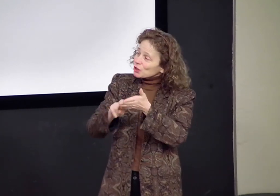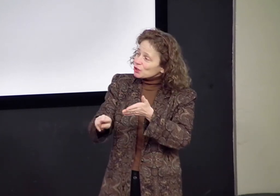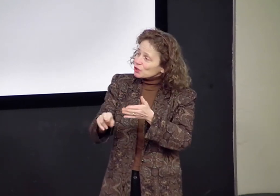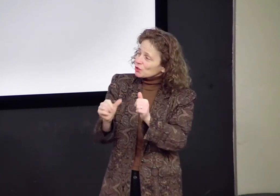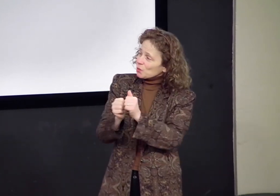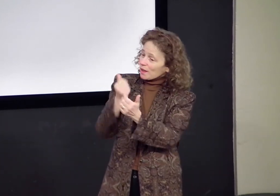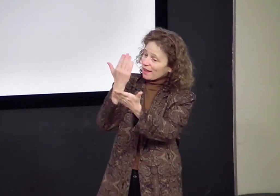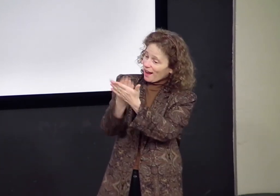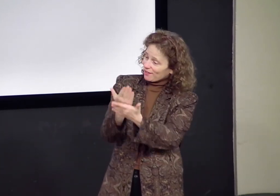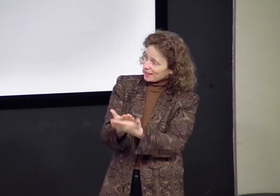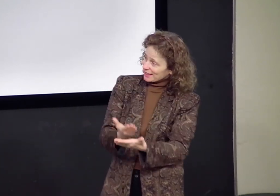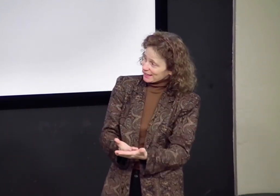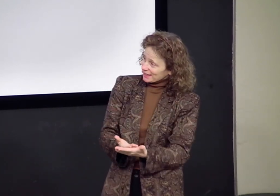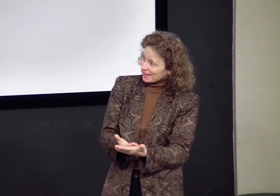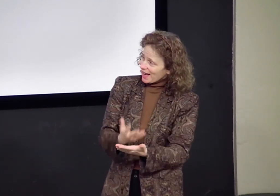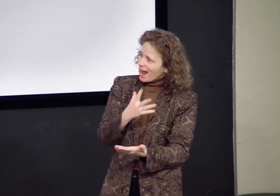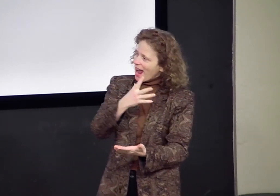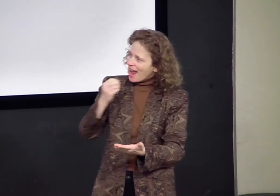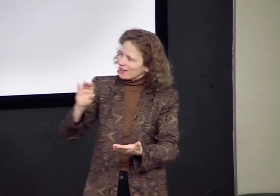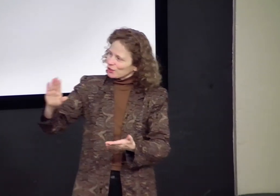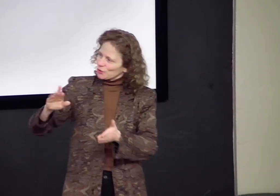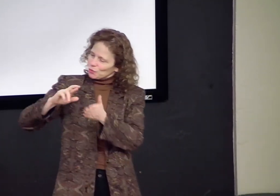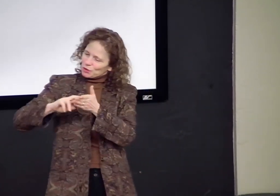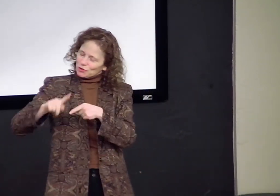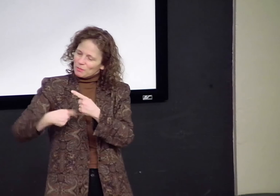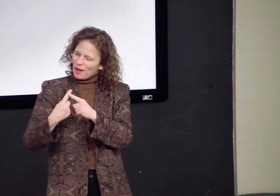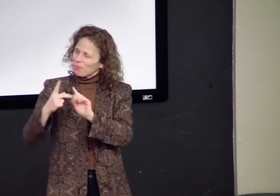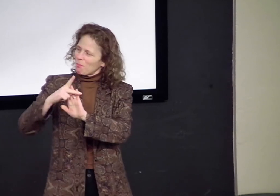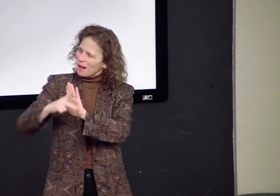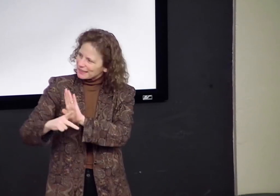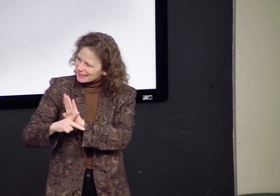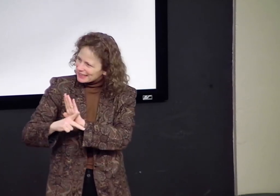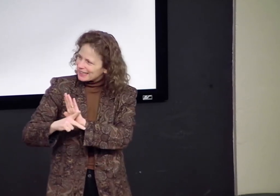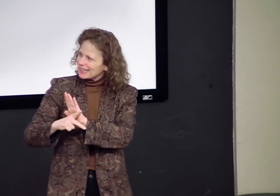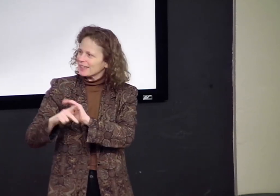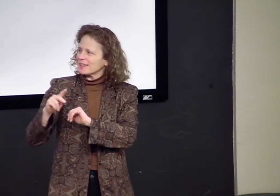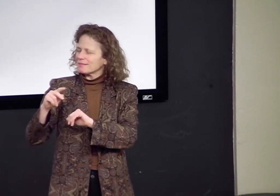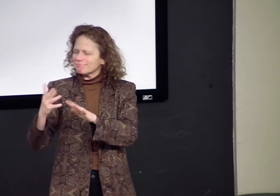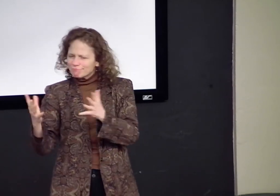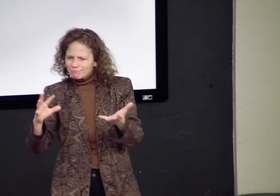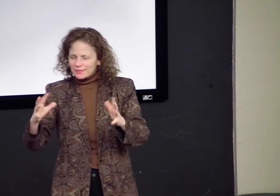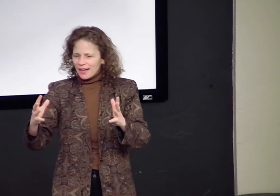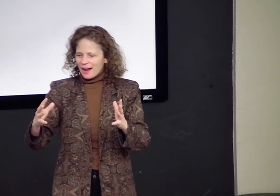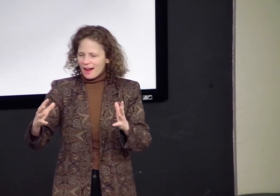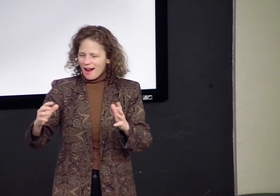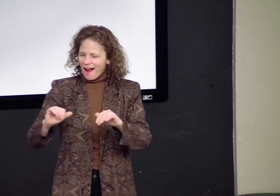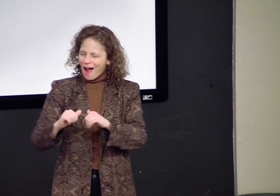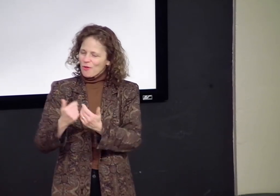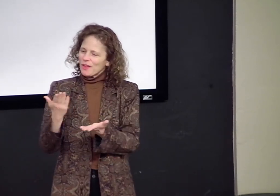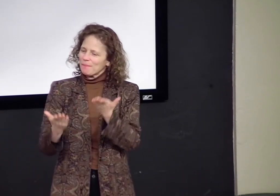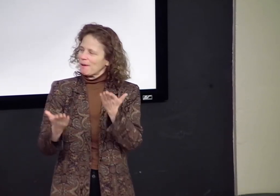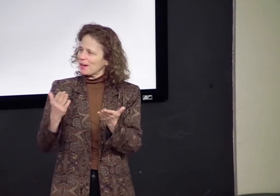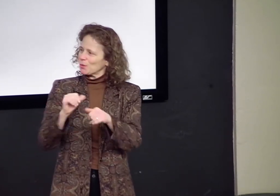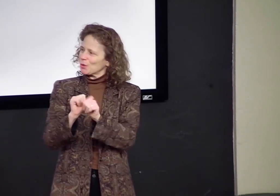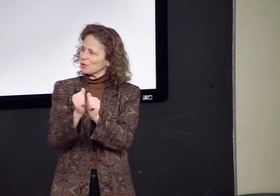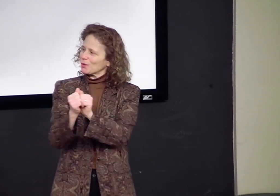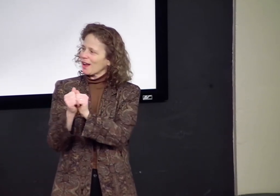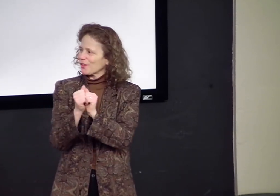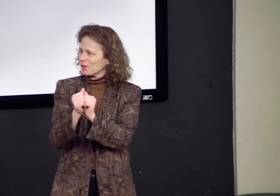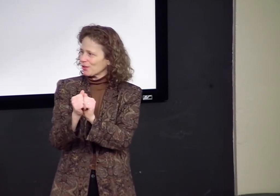often ask for clarification and do a whole host of things. But thinking about your own research too, is you're looking at policy and how